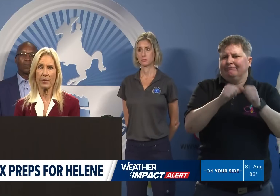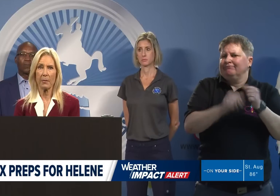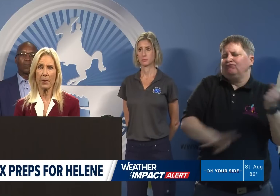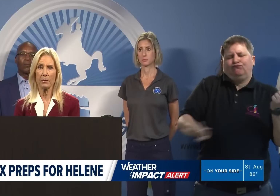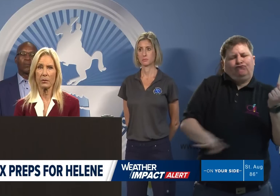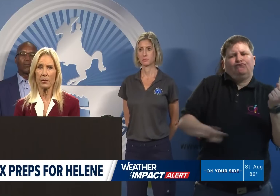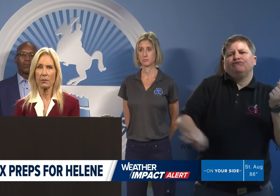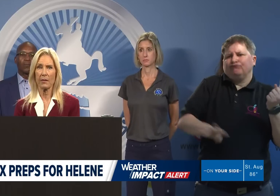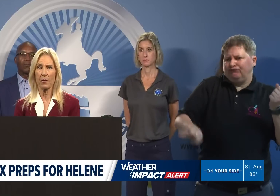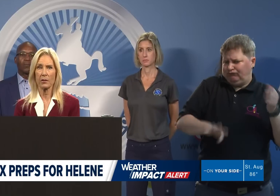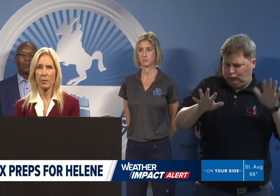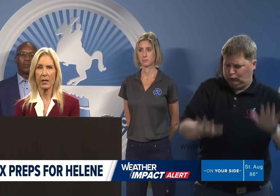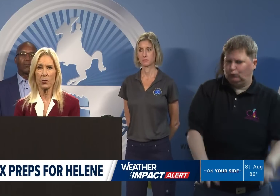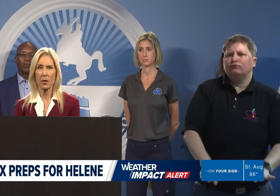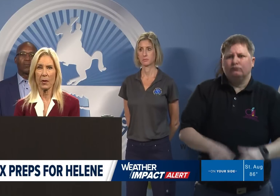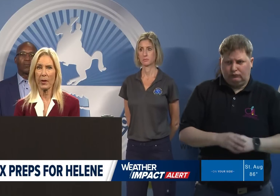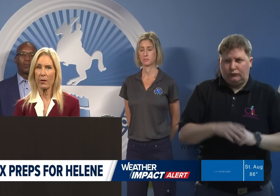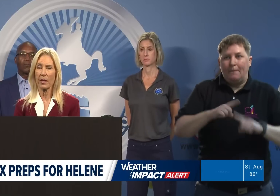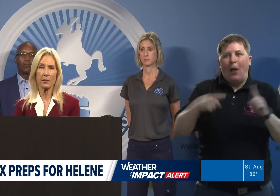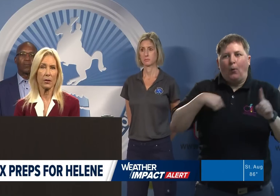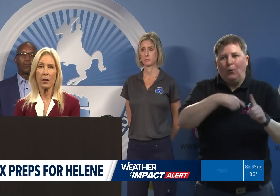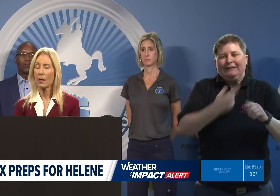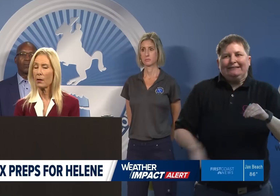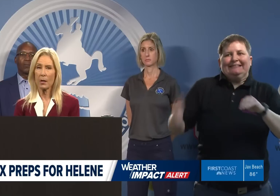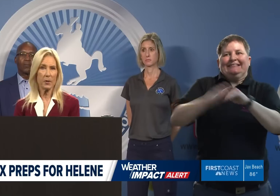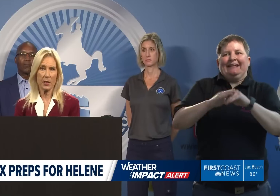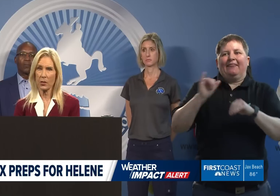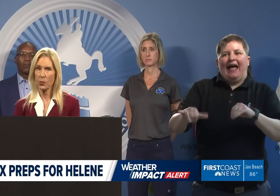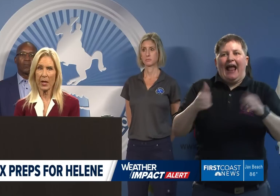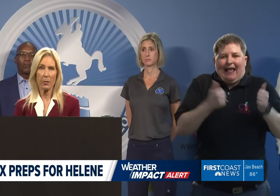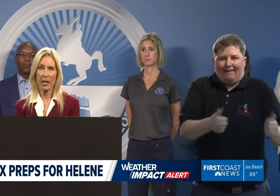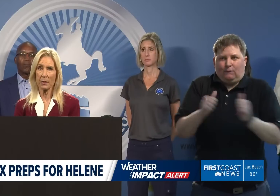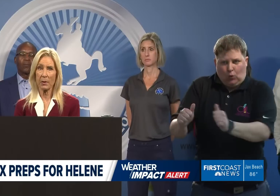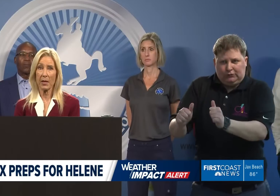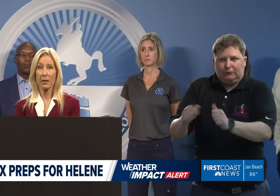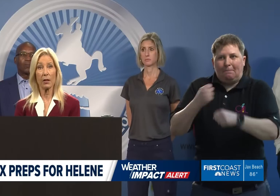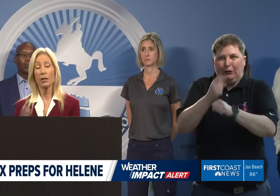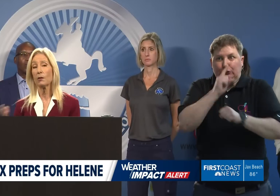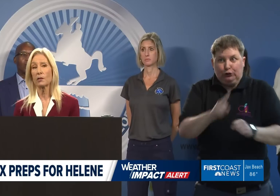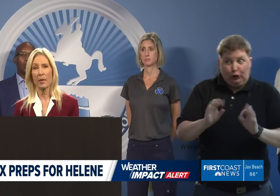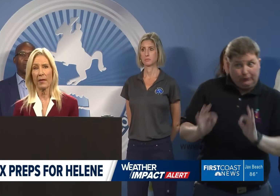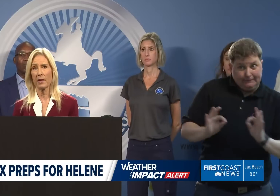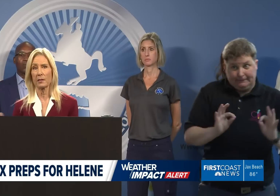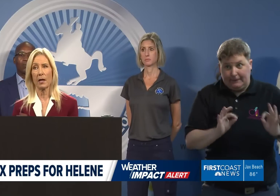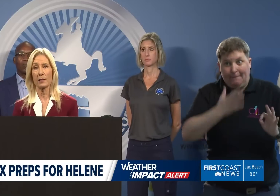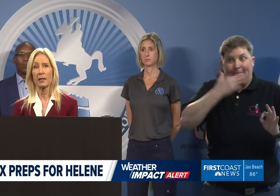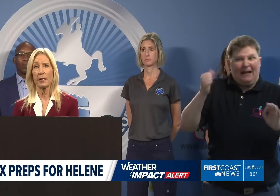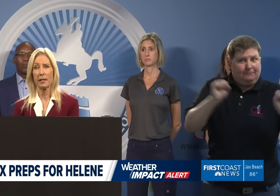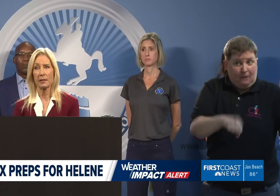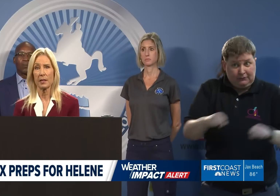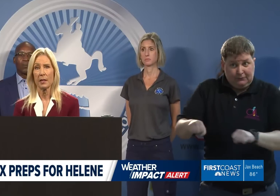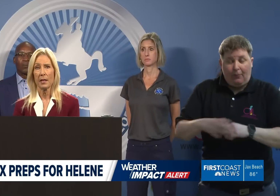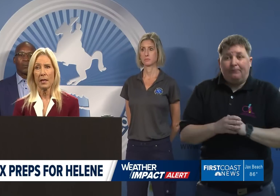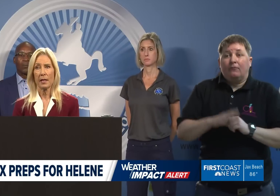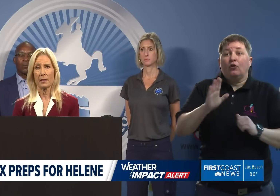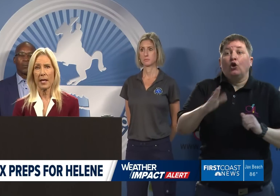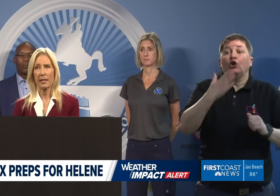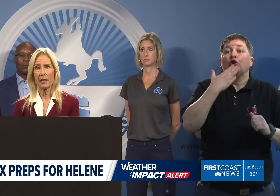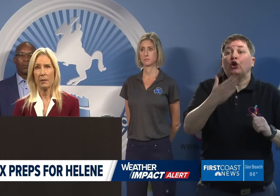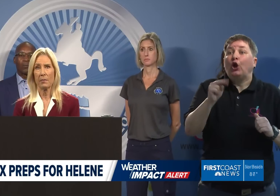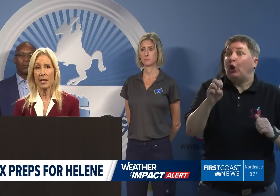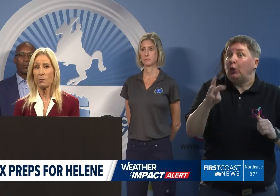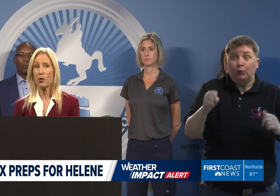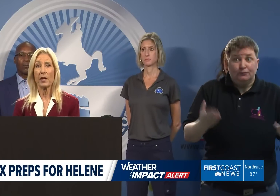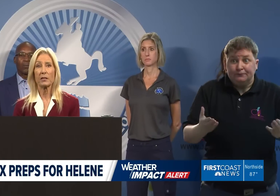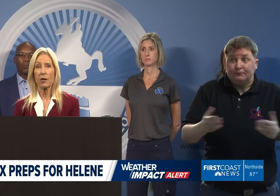absolutely ramped up those efforts to make sure that we are in as good a position as we can possibly be. The good news about this, honestly, is